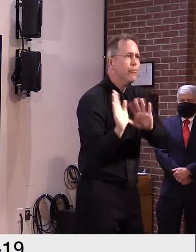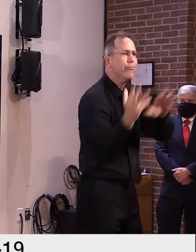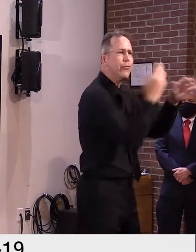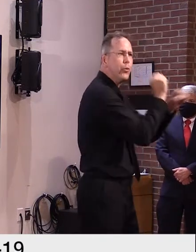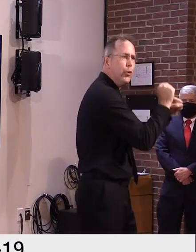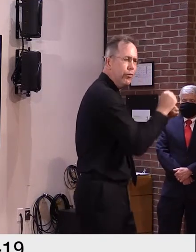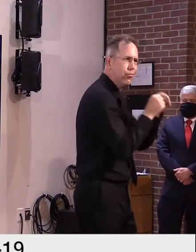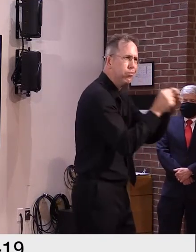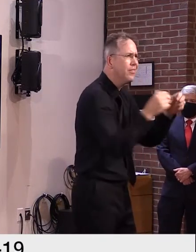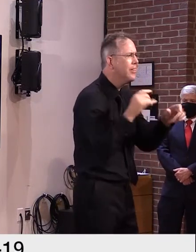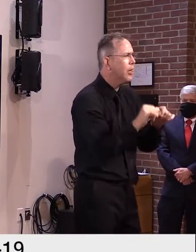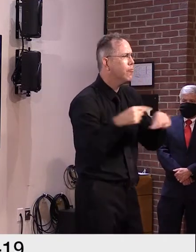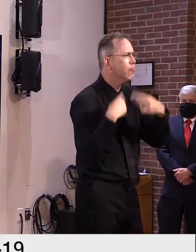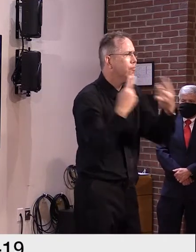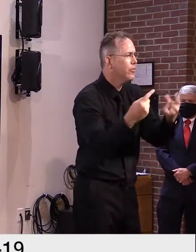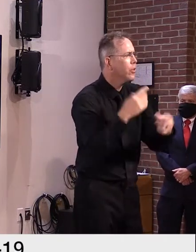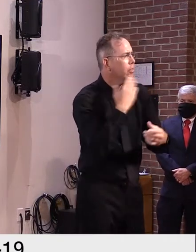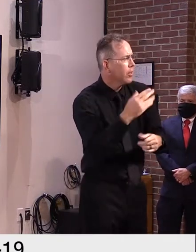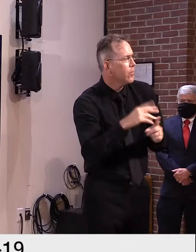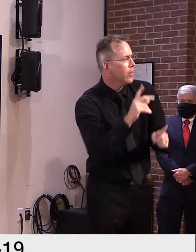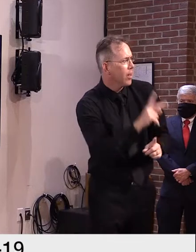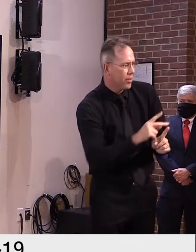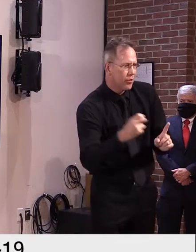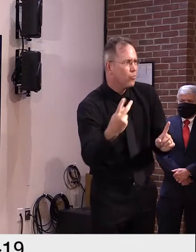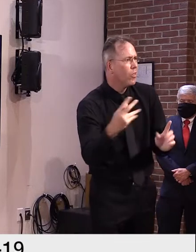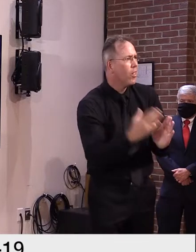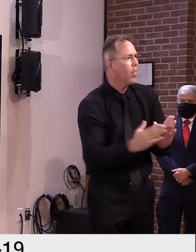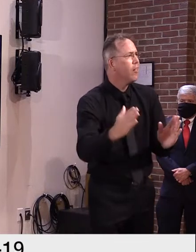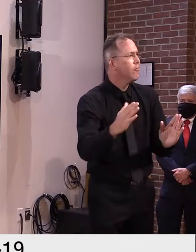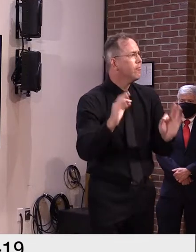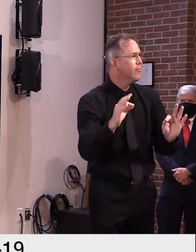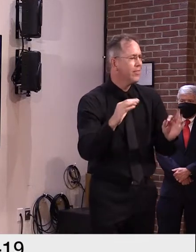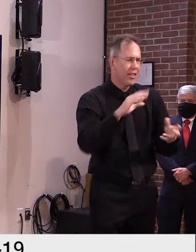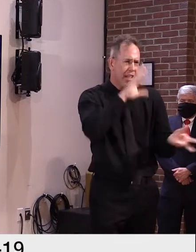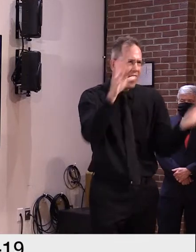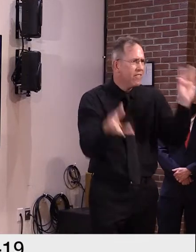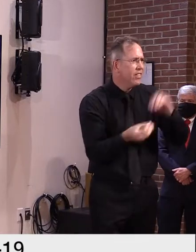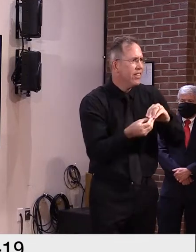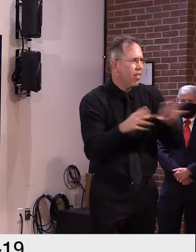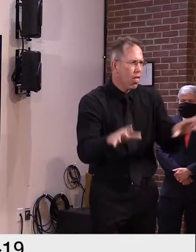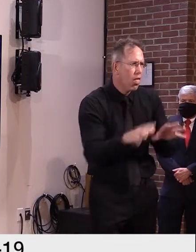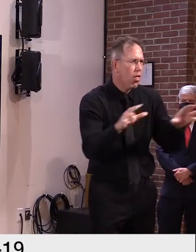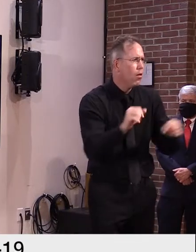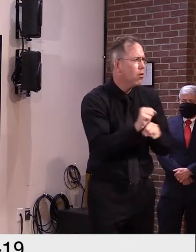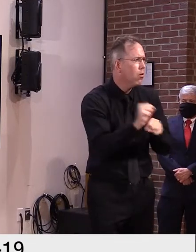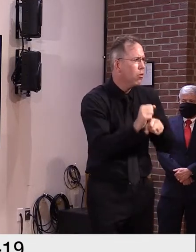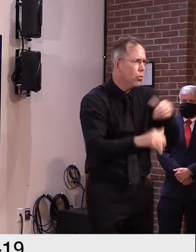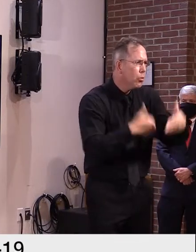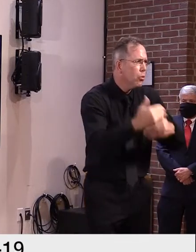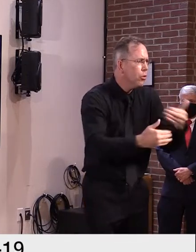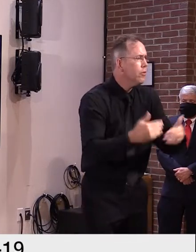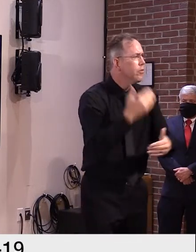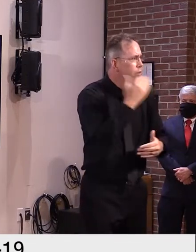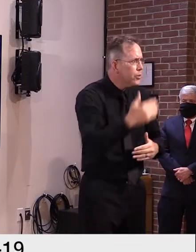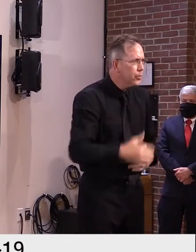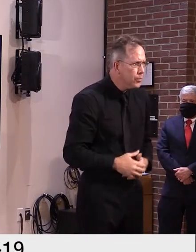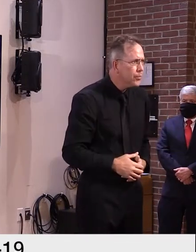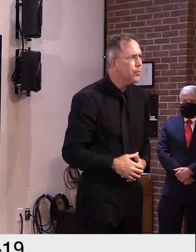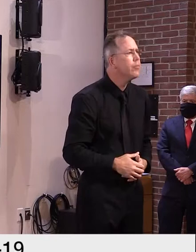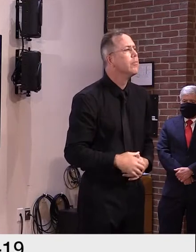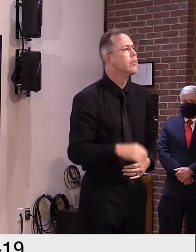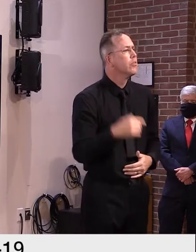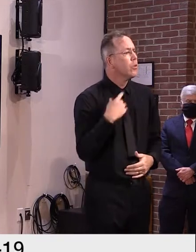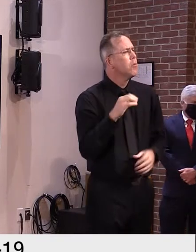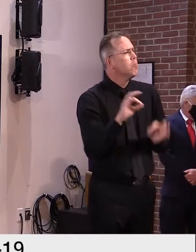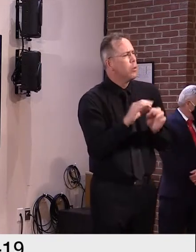more coordinated with after school, childcare, and early education. But we've taken some steps forward in this